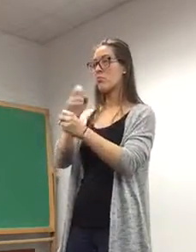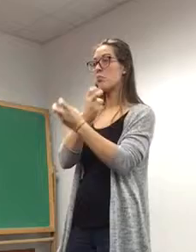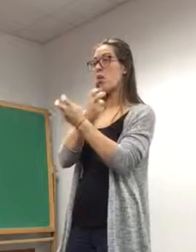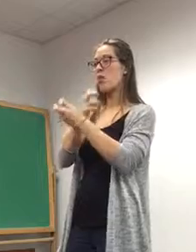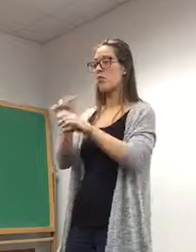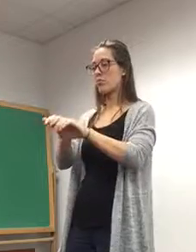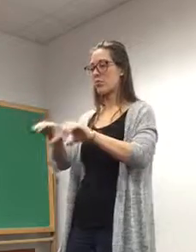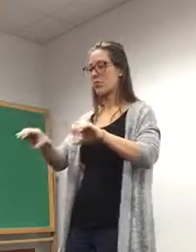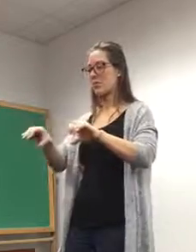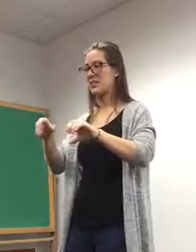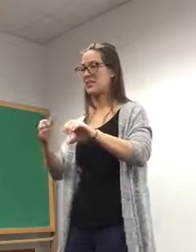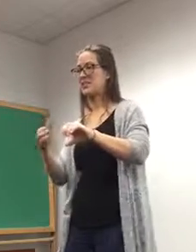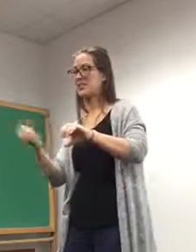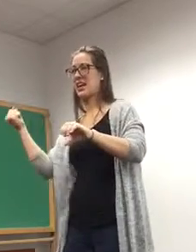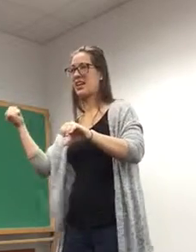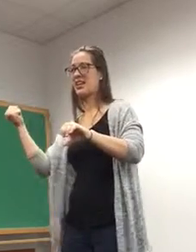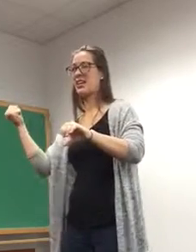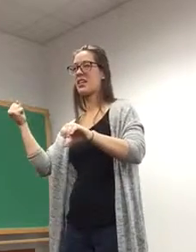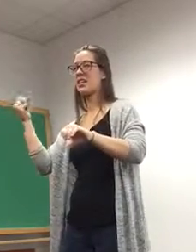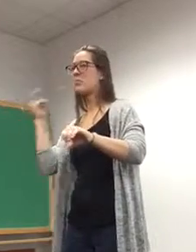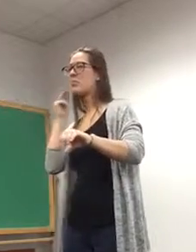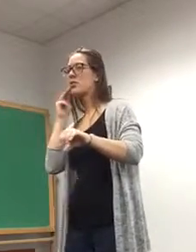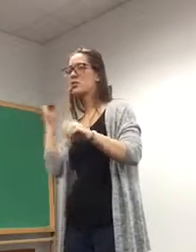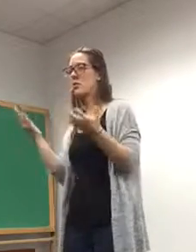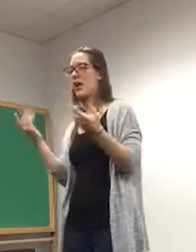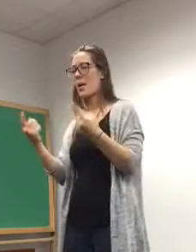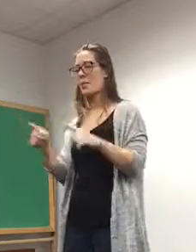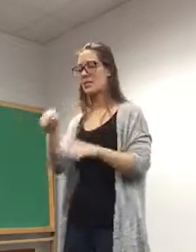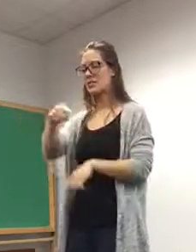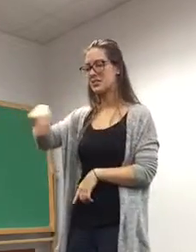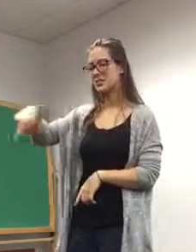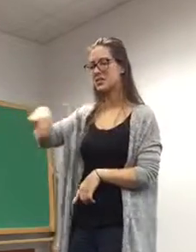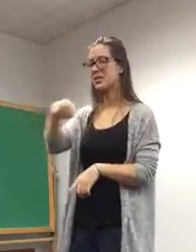bone, what could we do with the bone? If it isn't brittle or hard, what could we do?